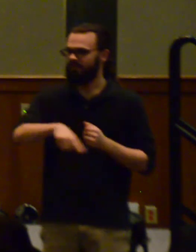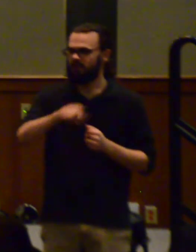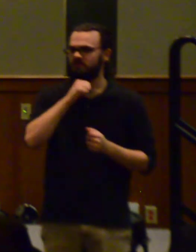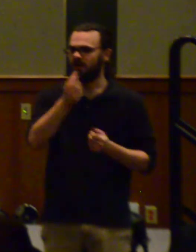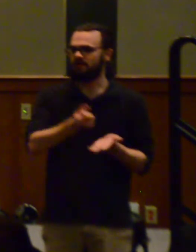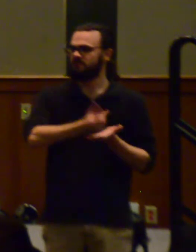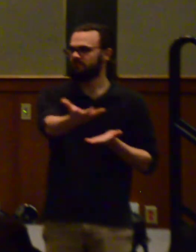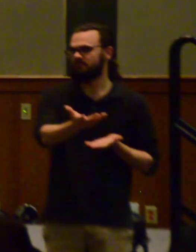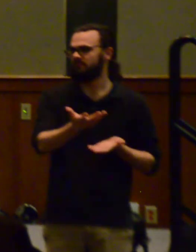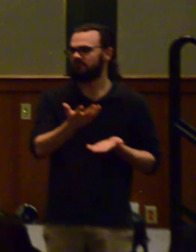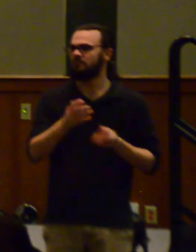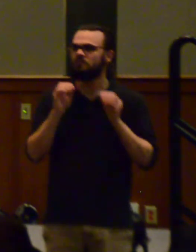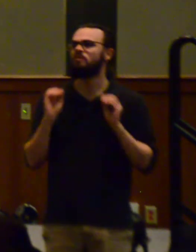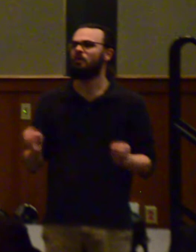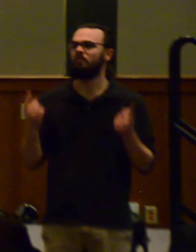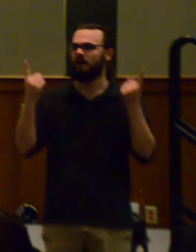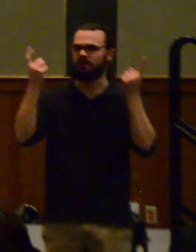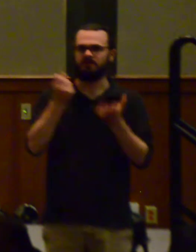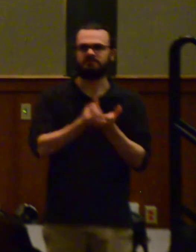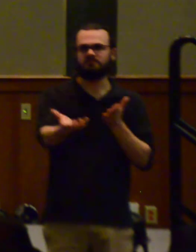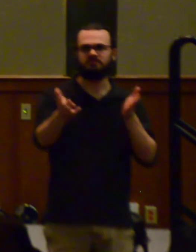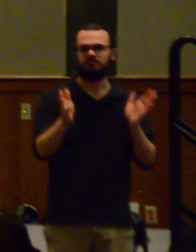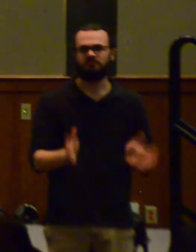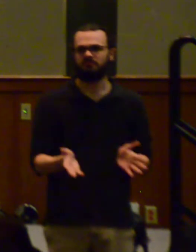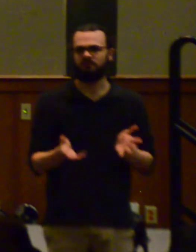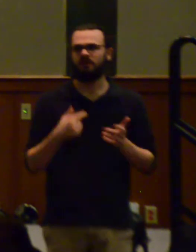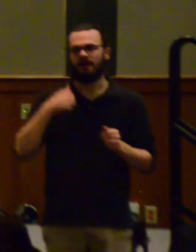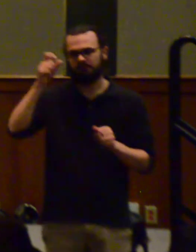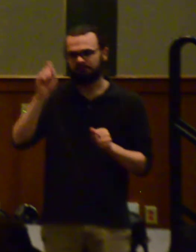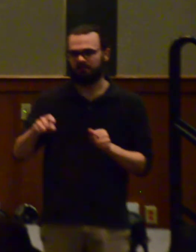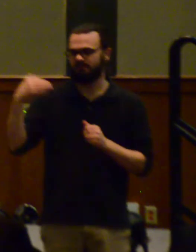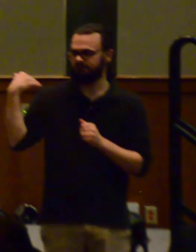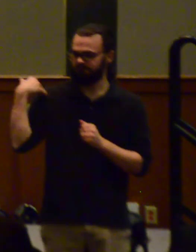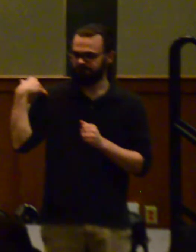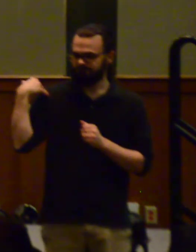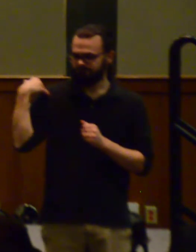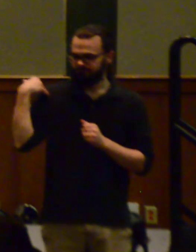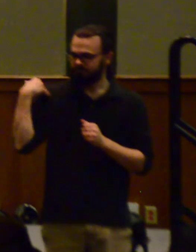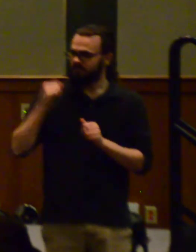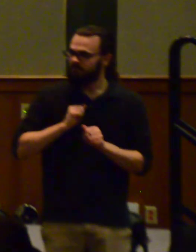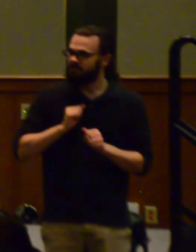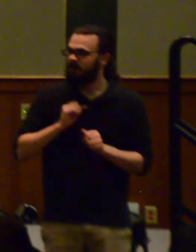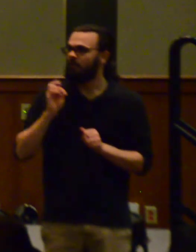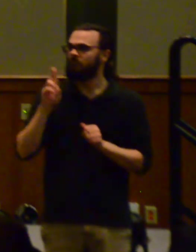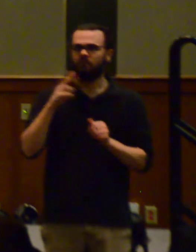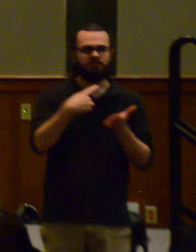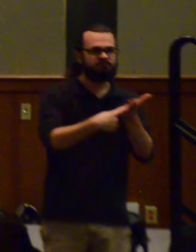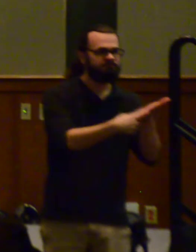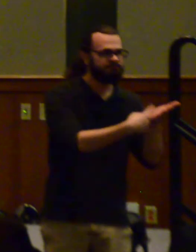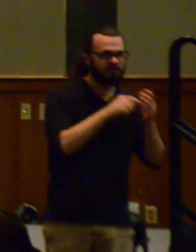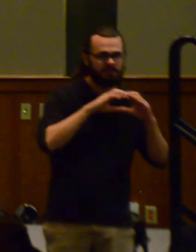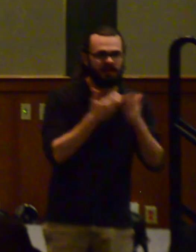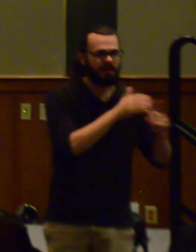And that's something I have to remind myself every time that I'm talking with somebody who's dealing with substance abuse, or even when we're talking about addiction in class, I have to